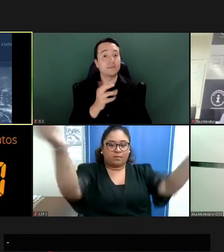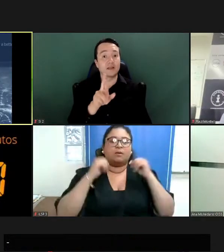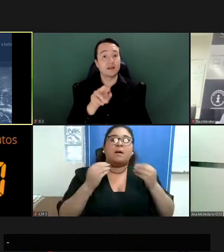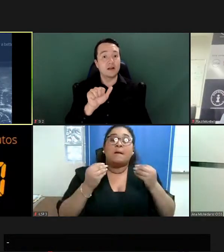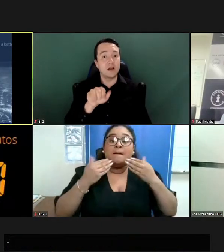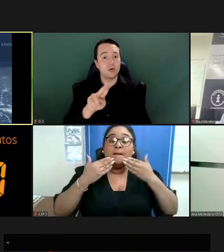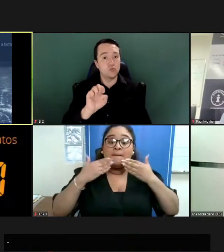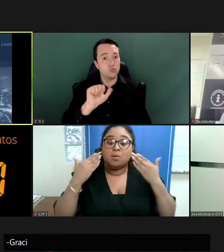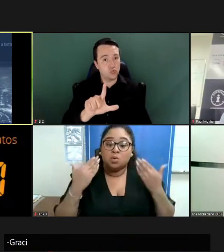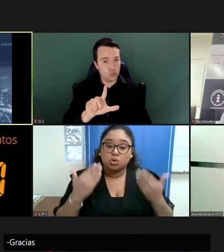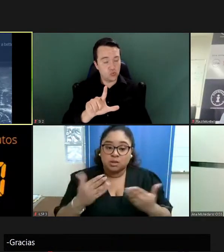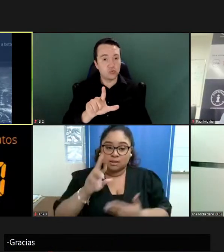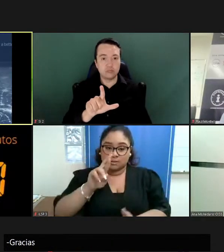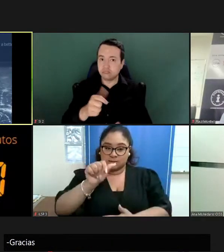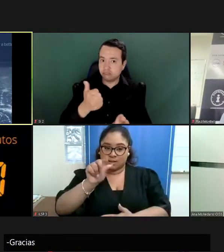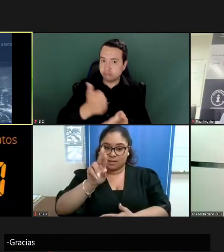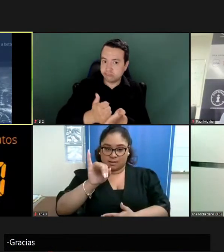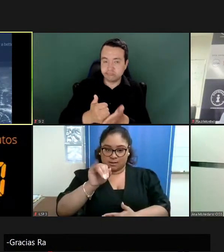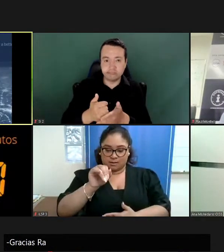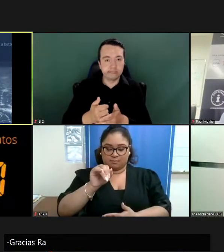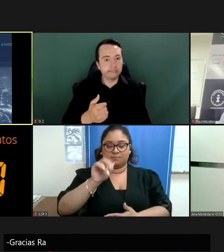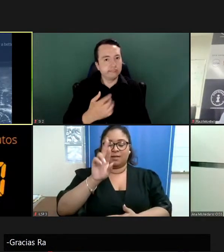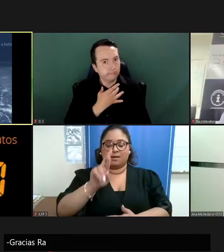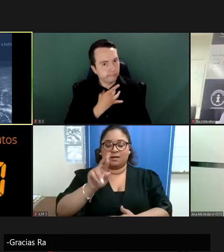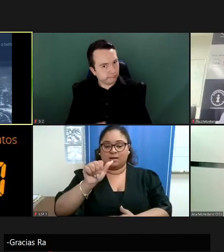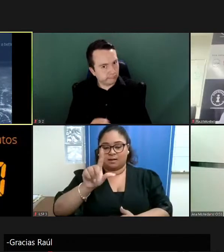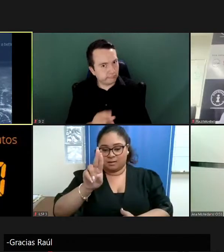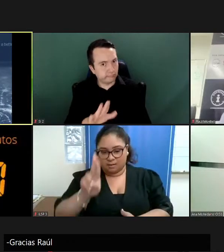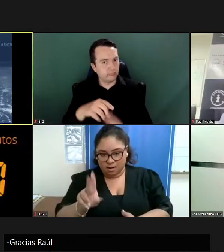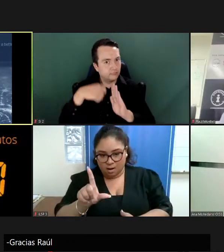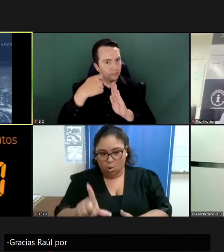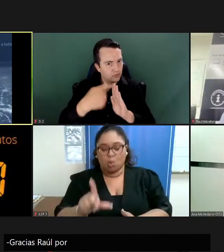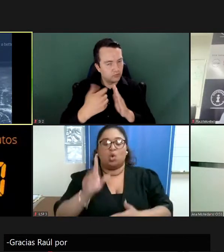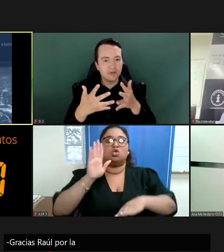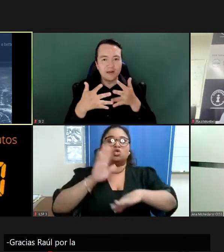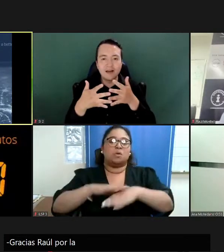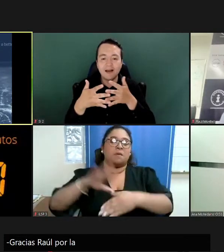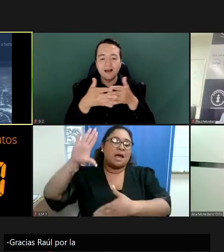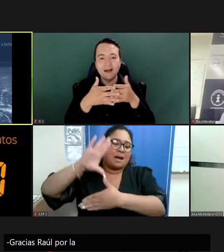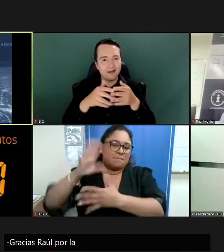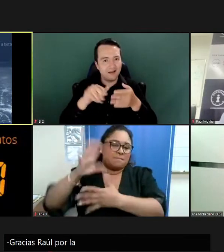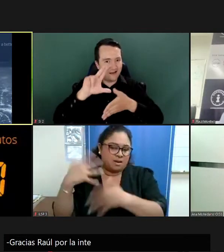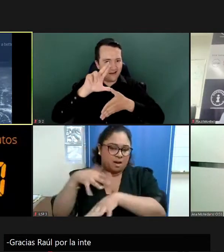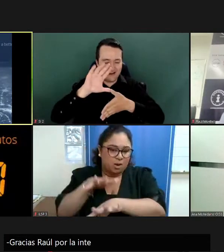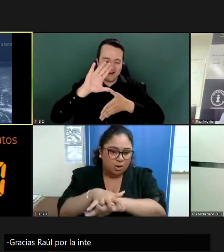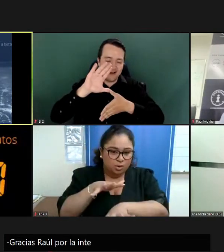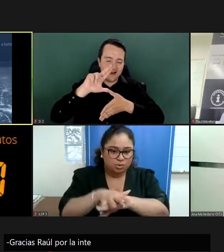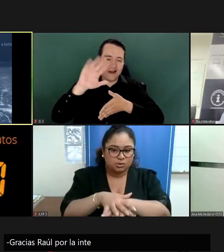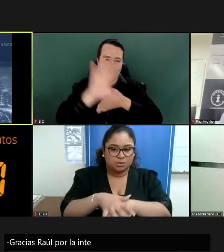for your intervention this is a very interesting project of america inclusiva